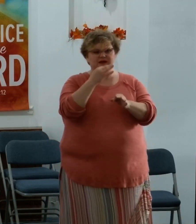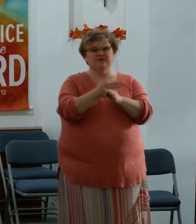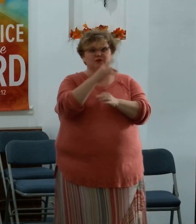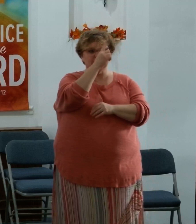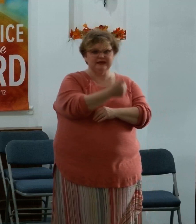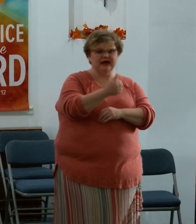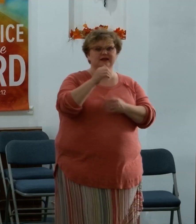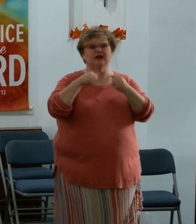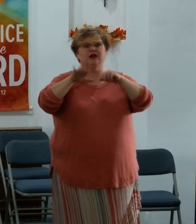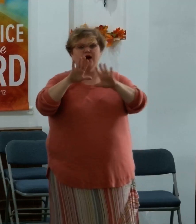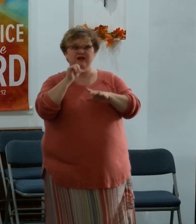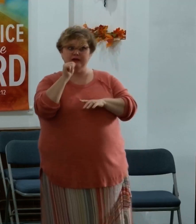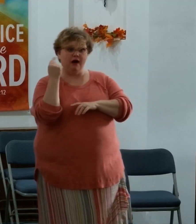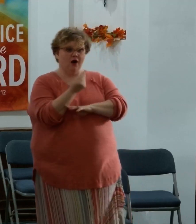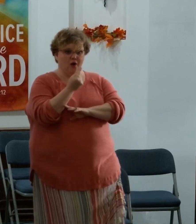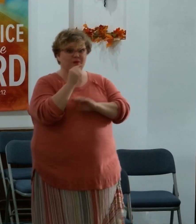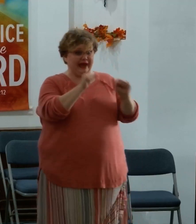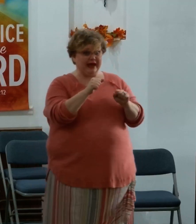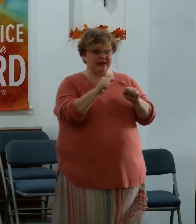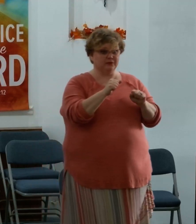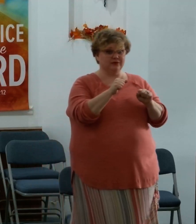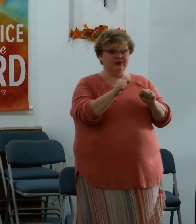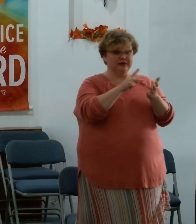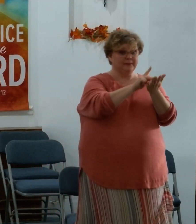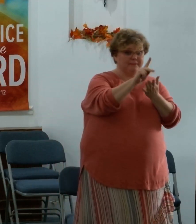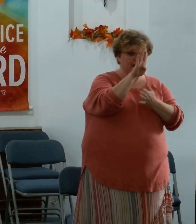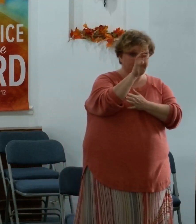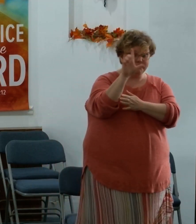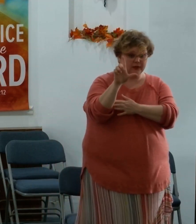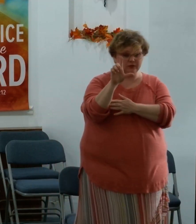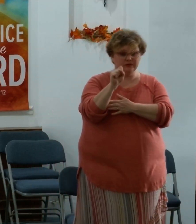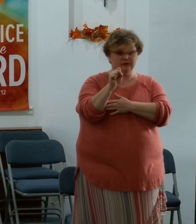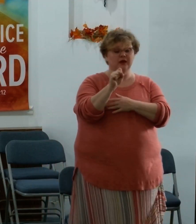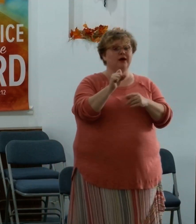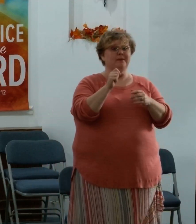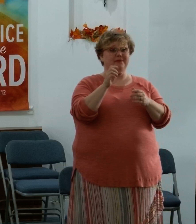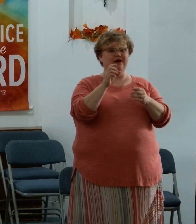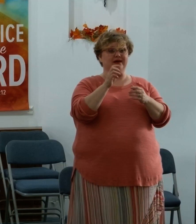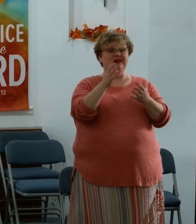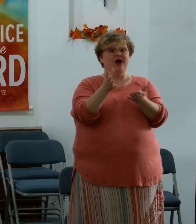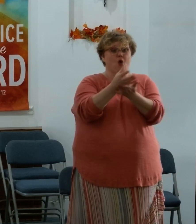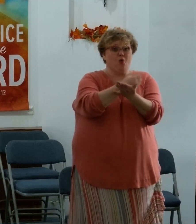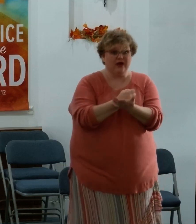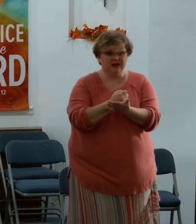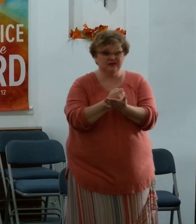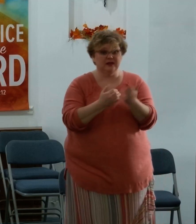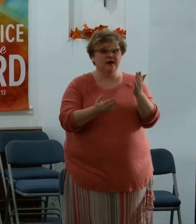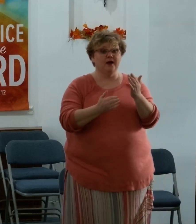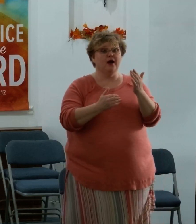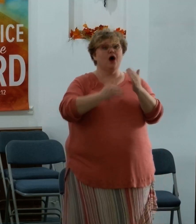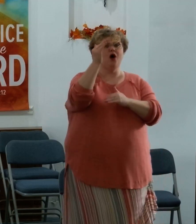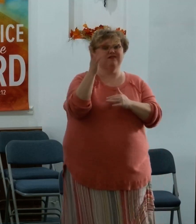the church get back in the black, but you raised over $10,000 to start the University of Mobile.